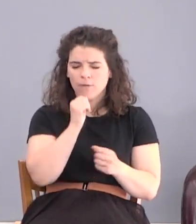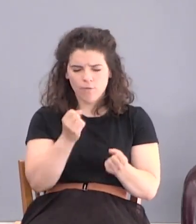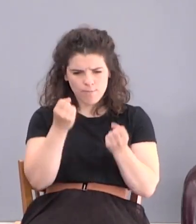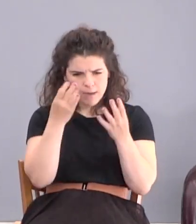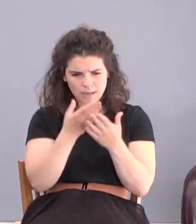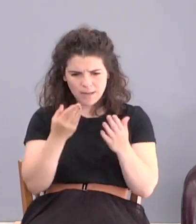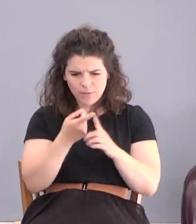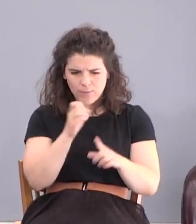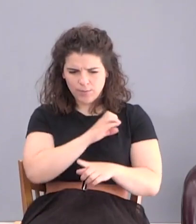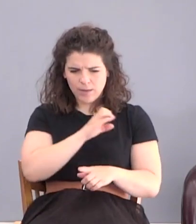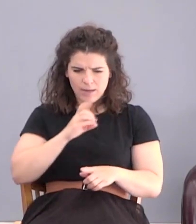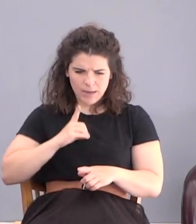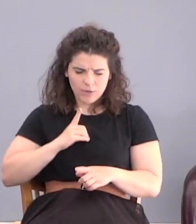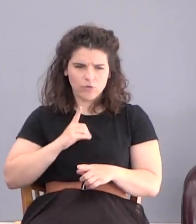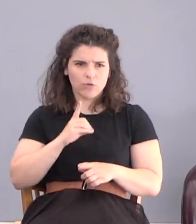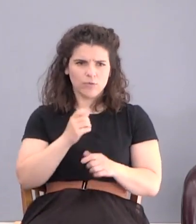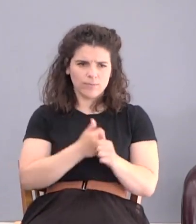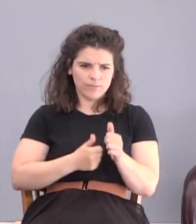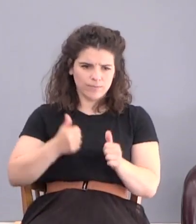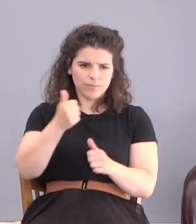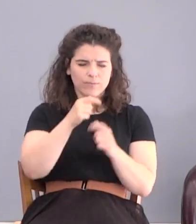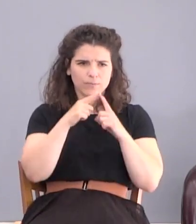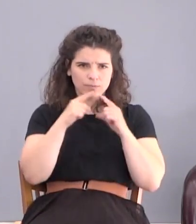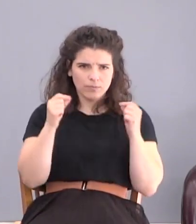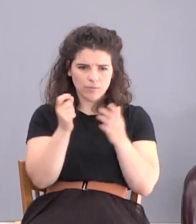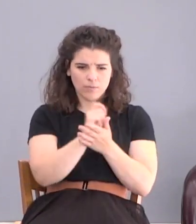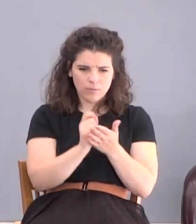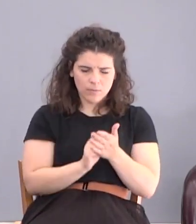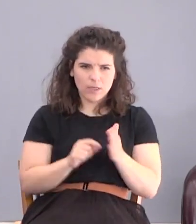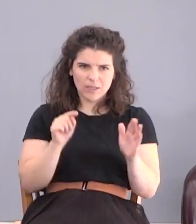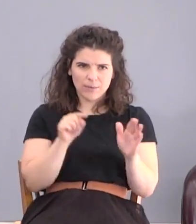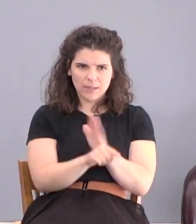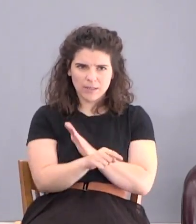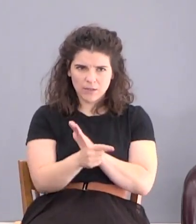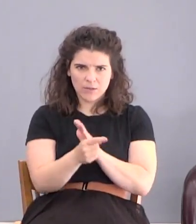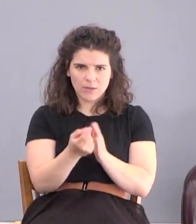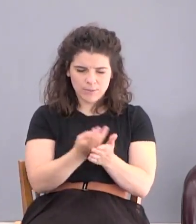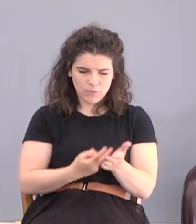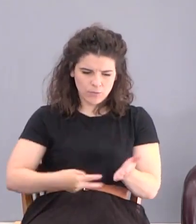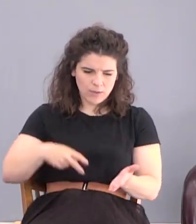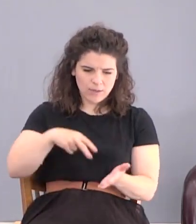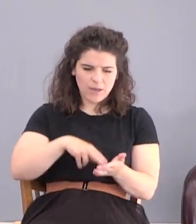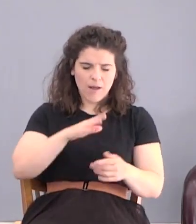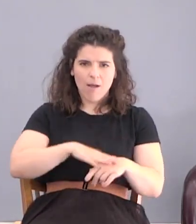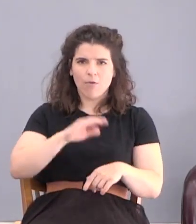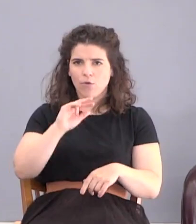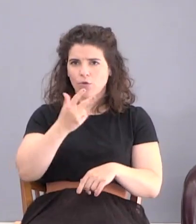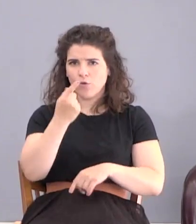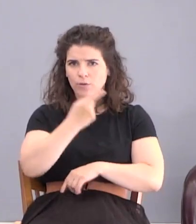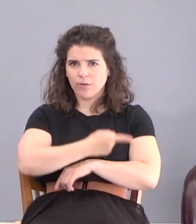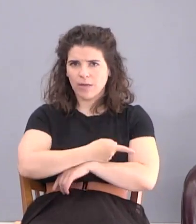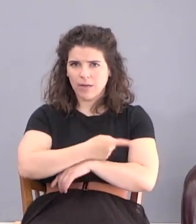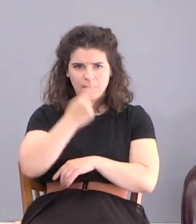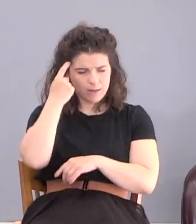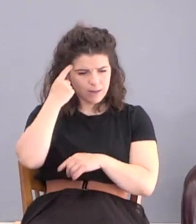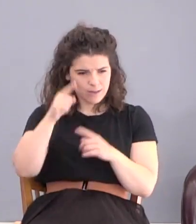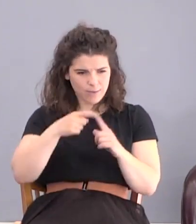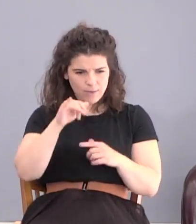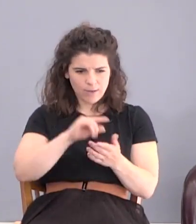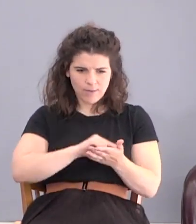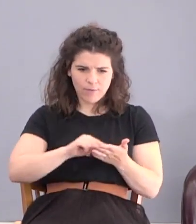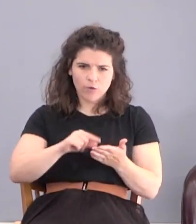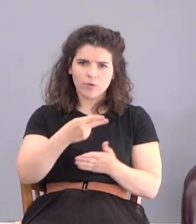elders and chief priests and scribes and be killed and be raised again the third day. You think about that verse in Hebrews 12 where it